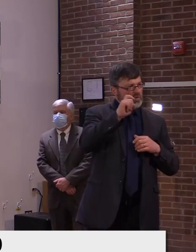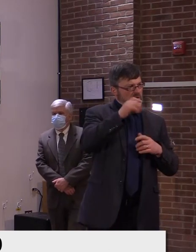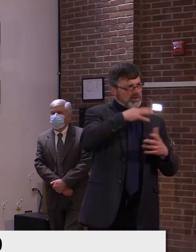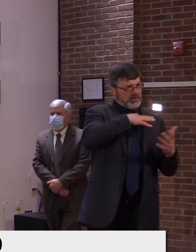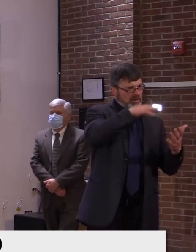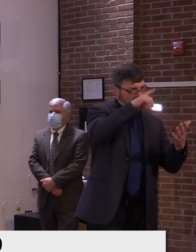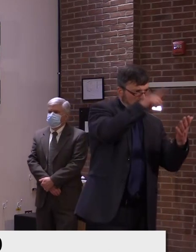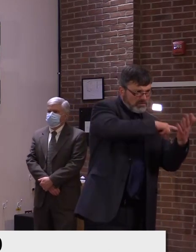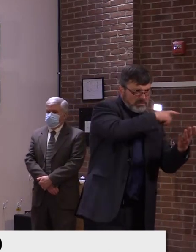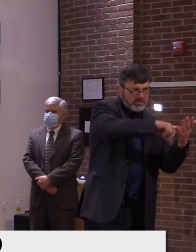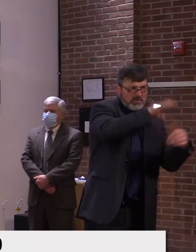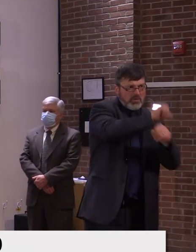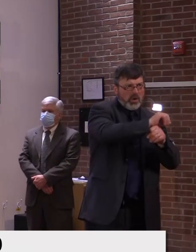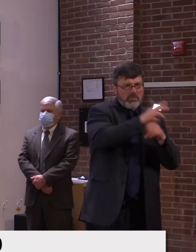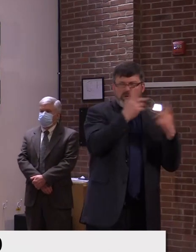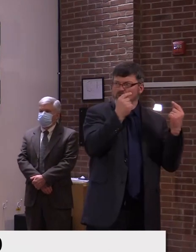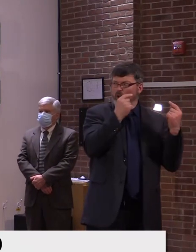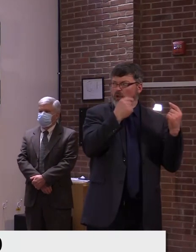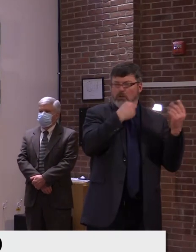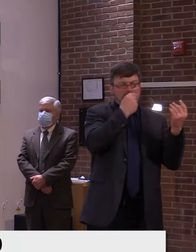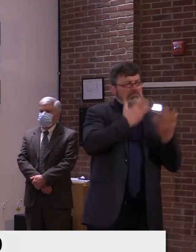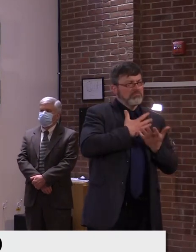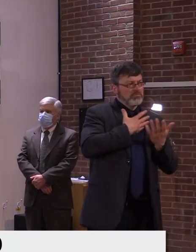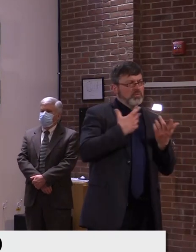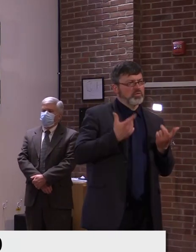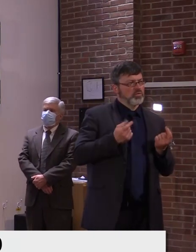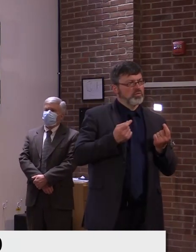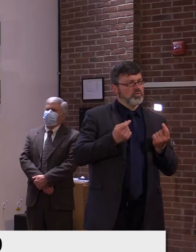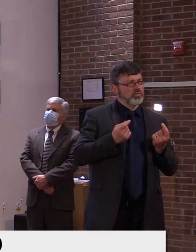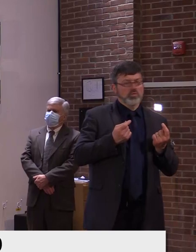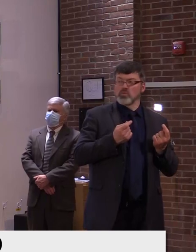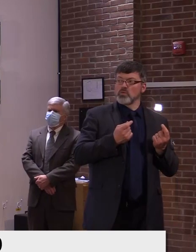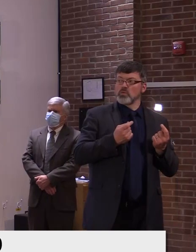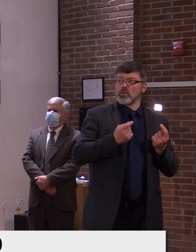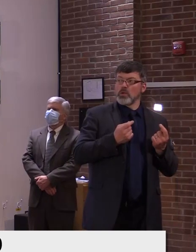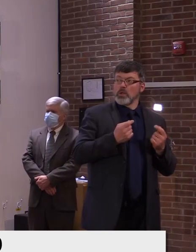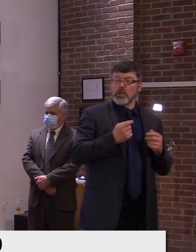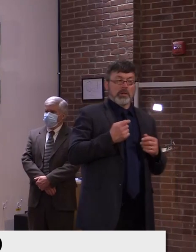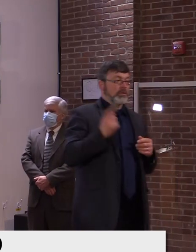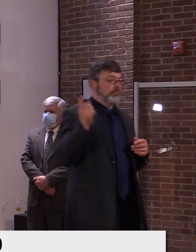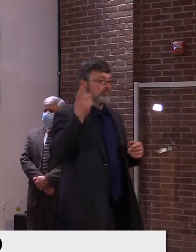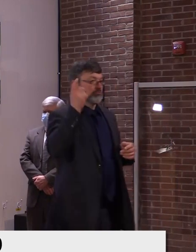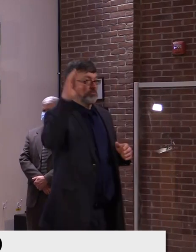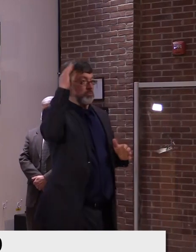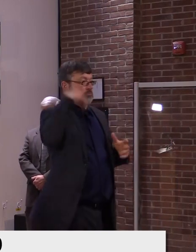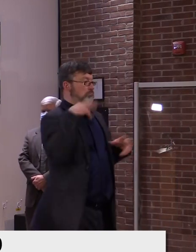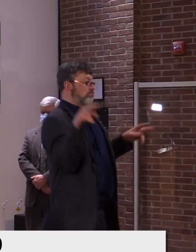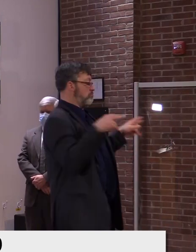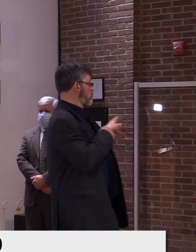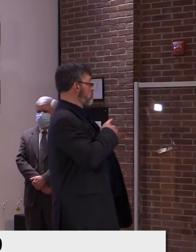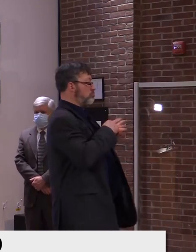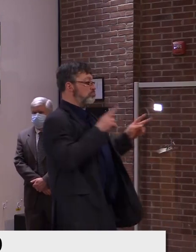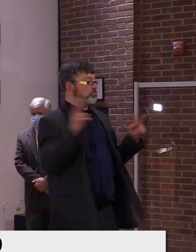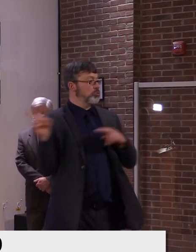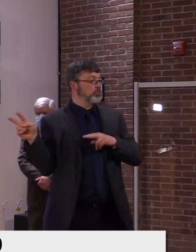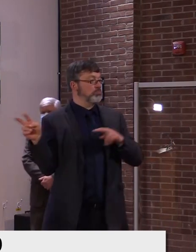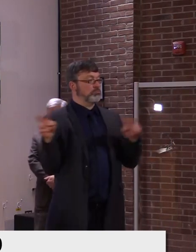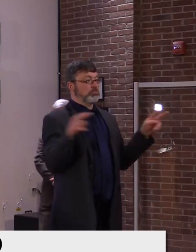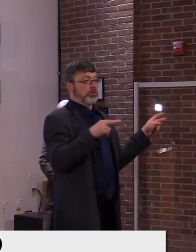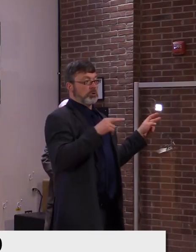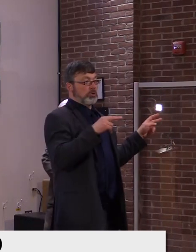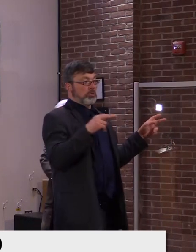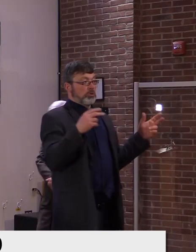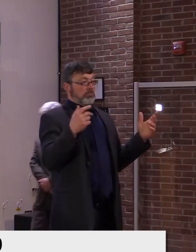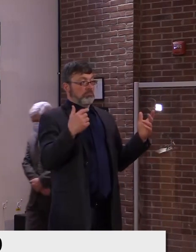Yeah, I don't believe the White House call addressed that at all. We've canceled pharmacies. Yeah. We have